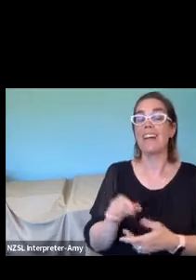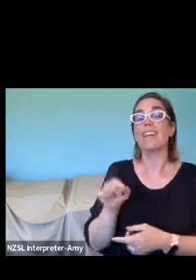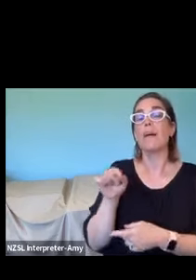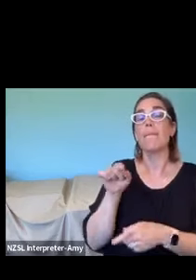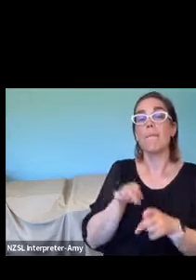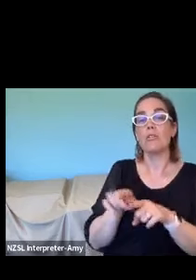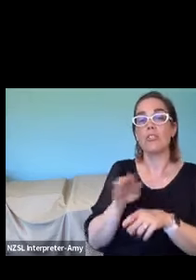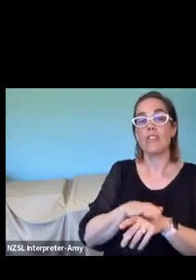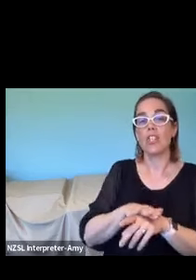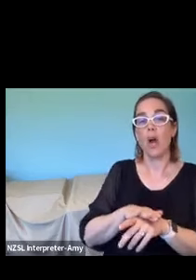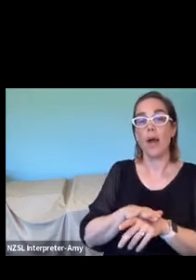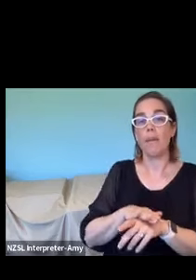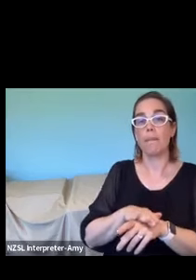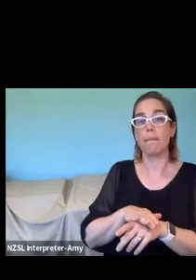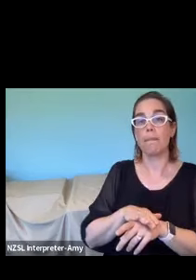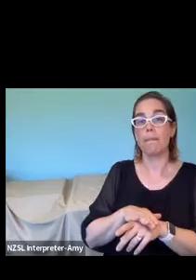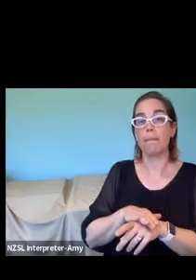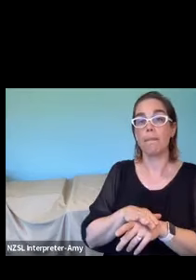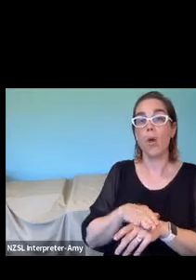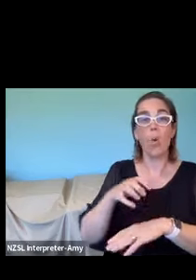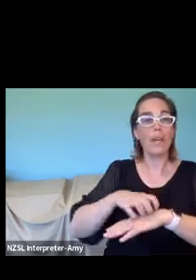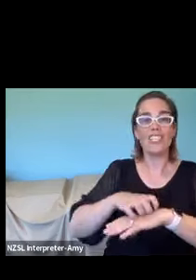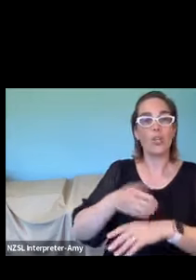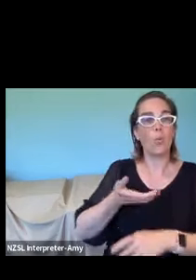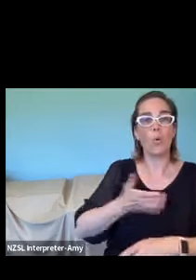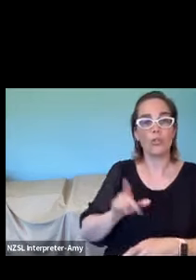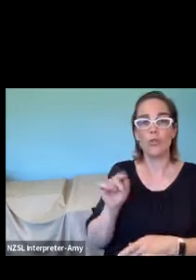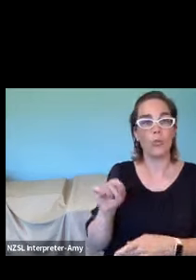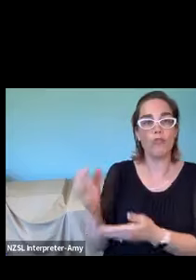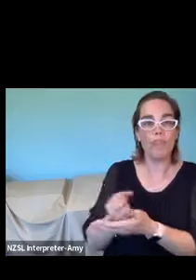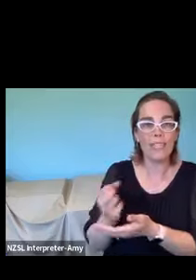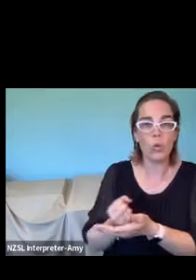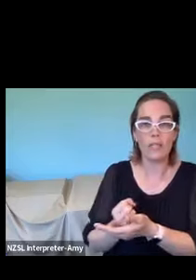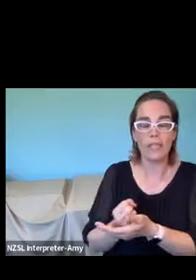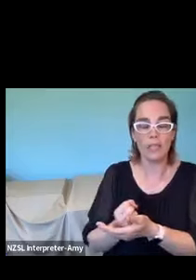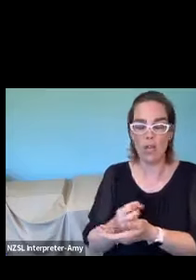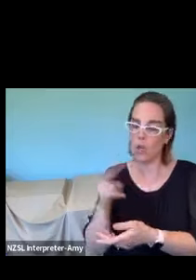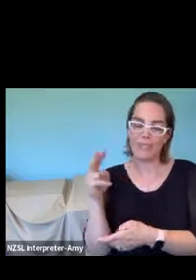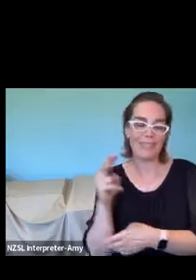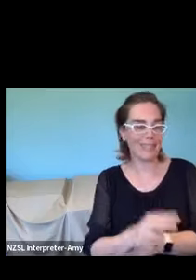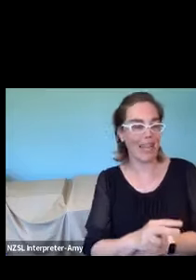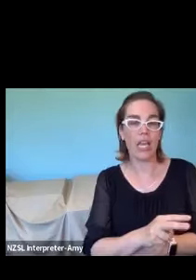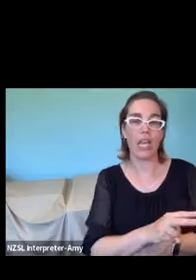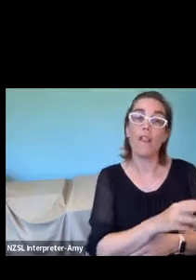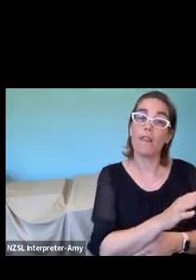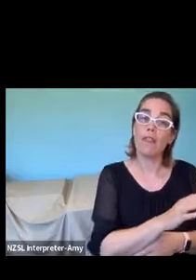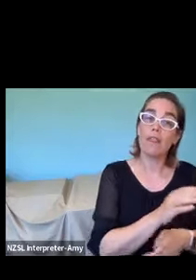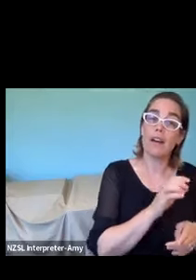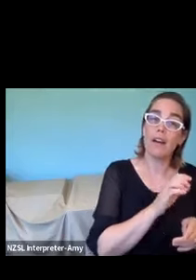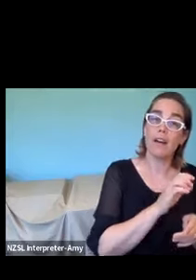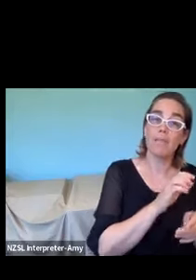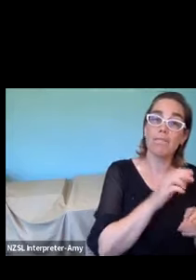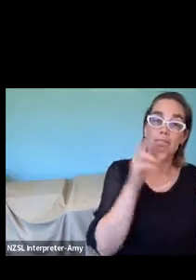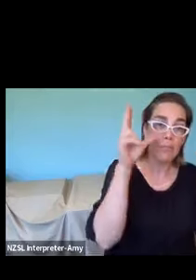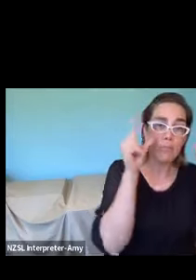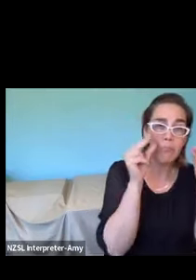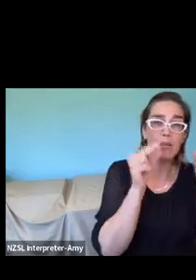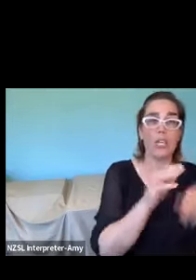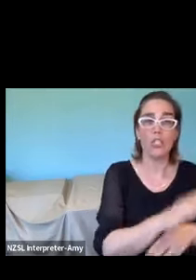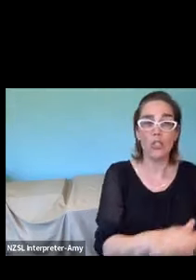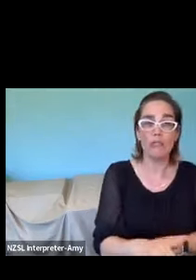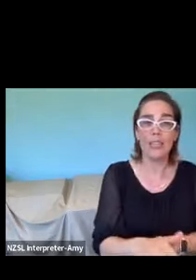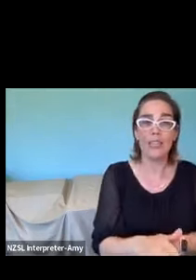that our children aren't seen as valuable and important enough to spend money on in order to make sure